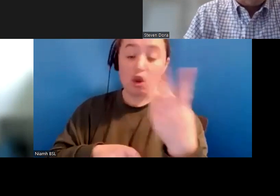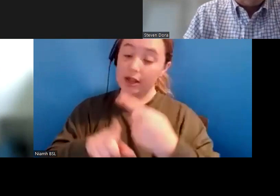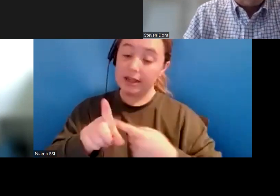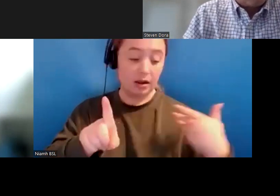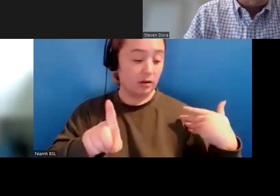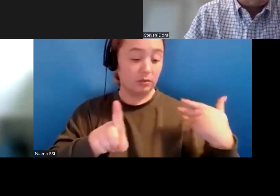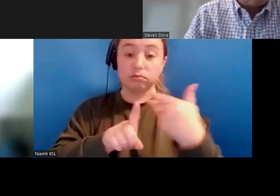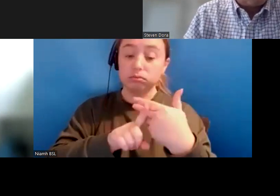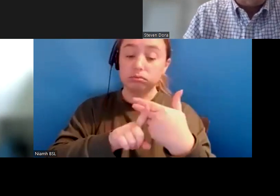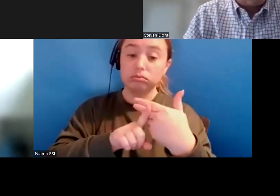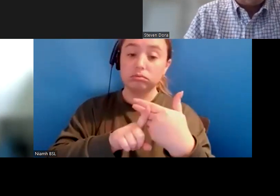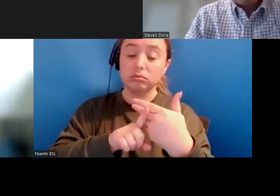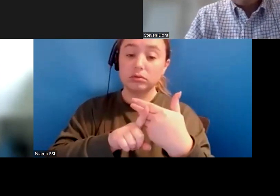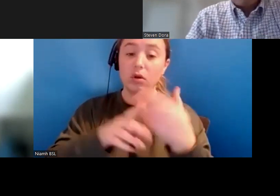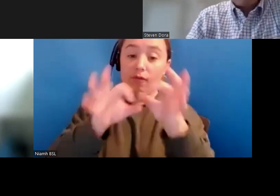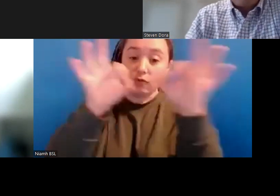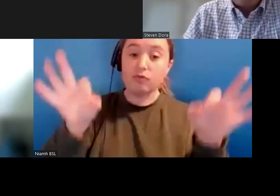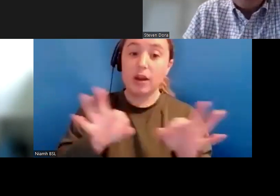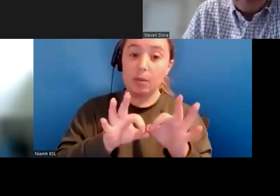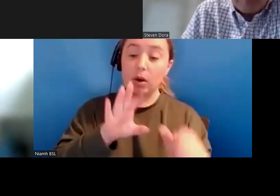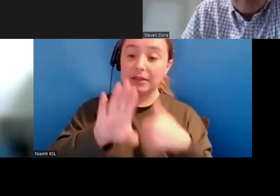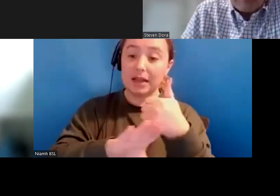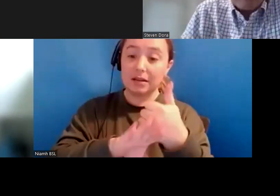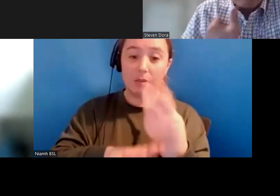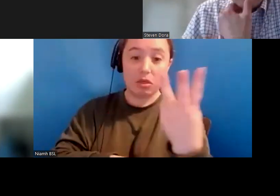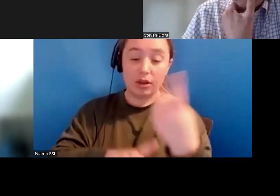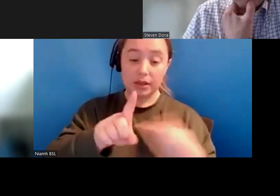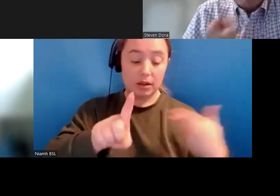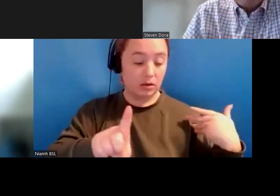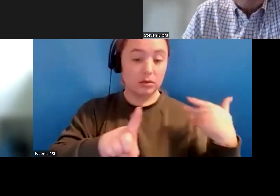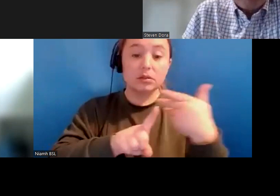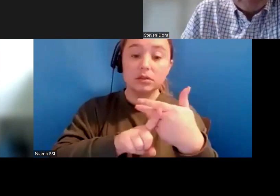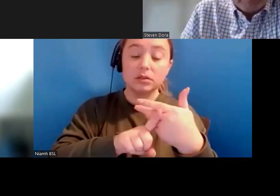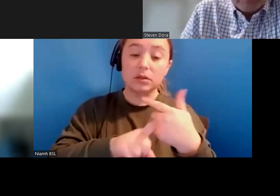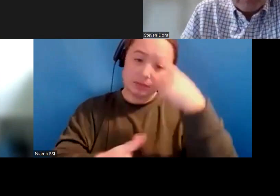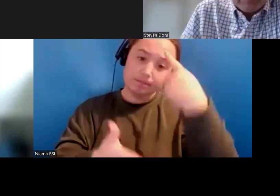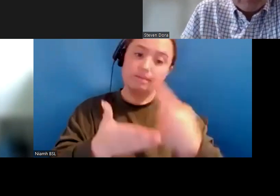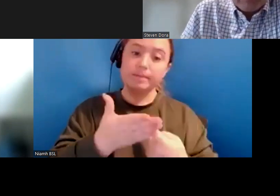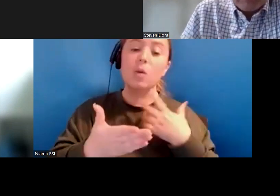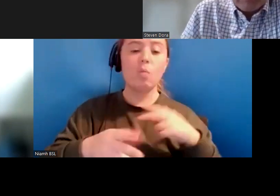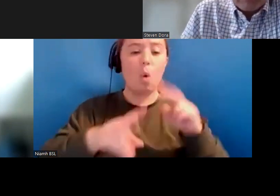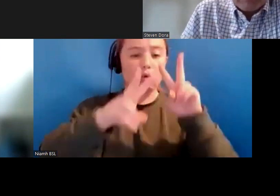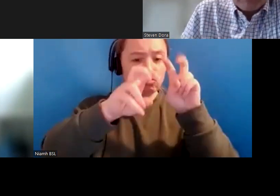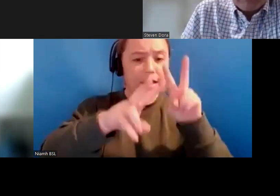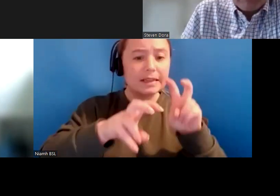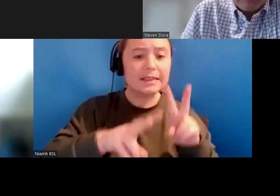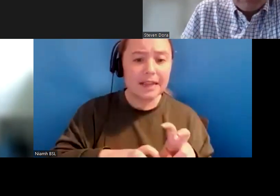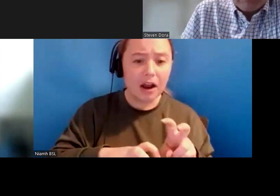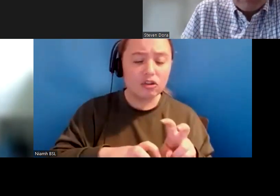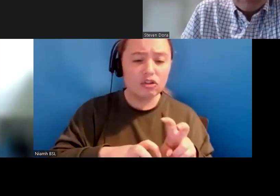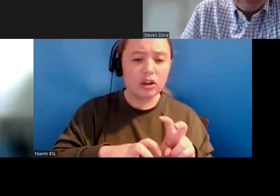Travel Framework's lifespan, it felt like the right time to undertake some research into the framework and evaluate how this work was going to be